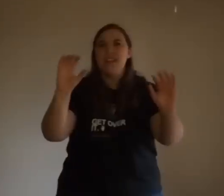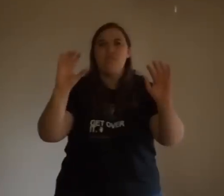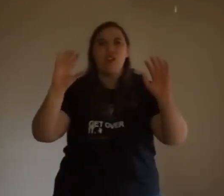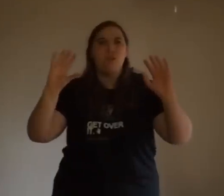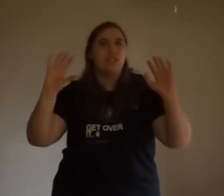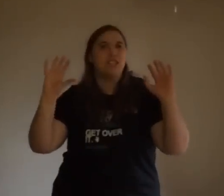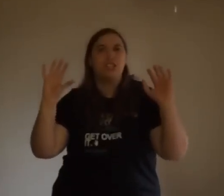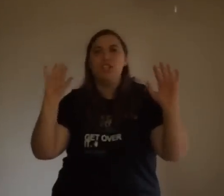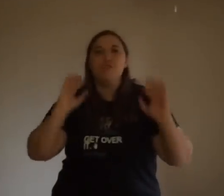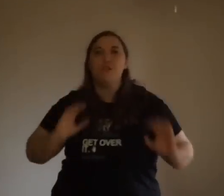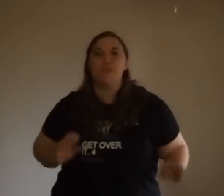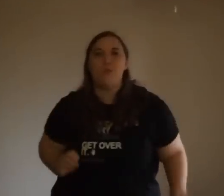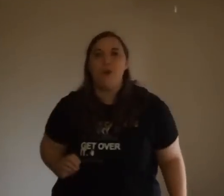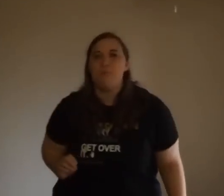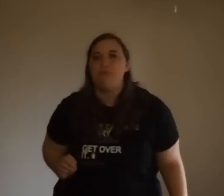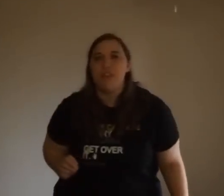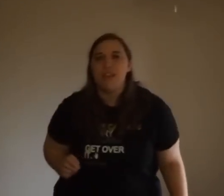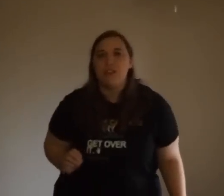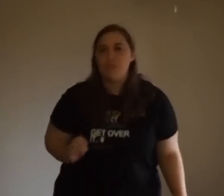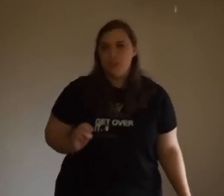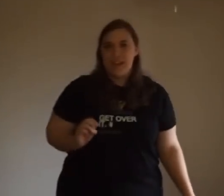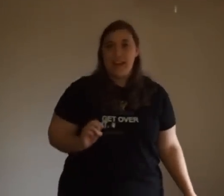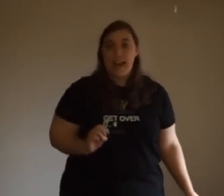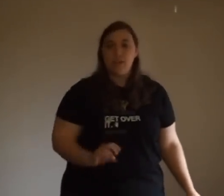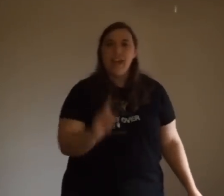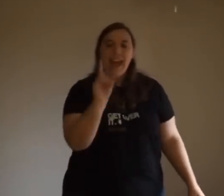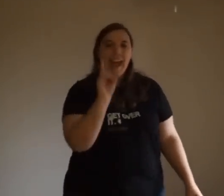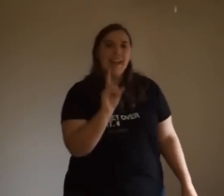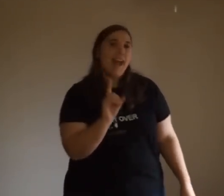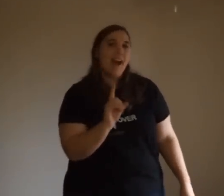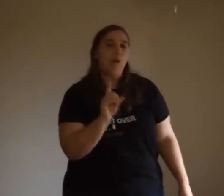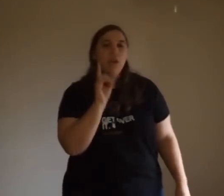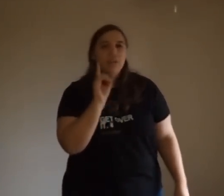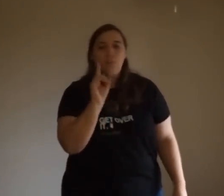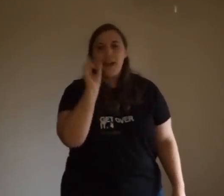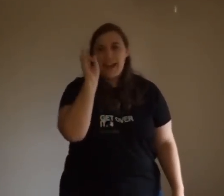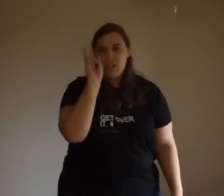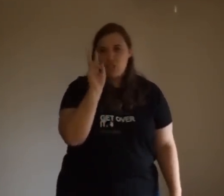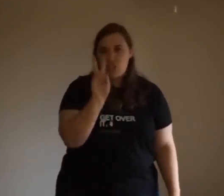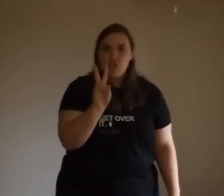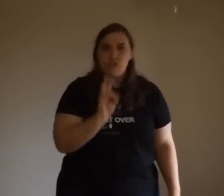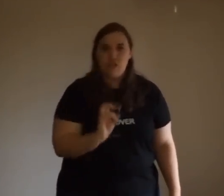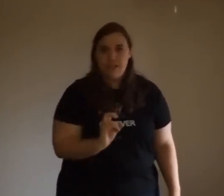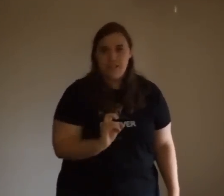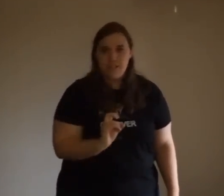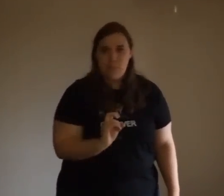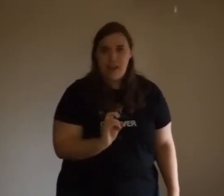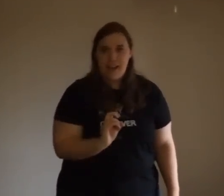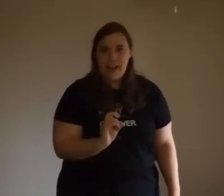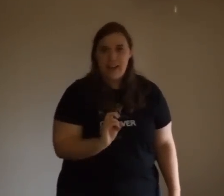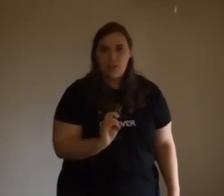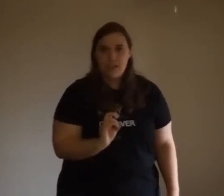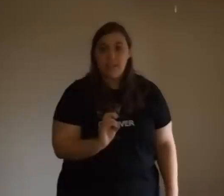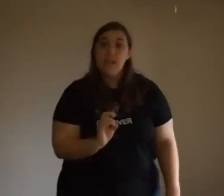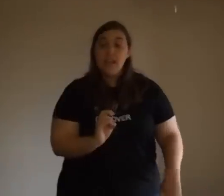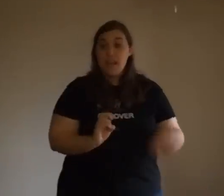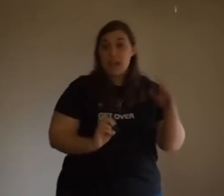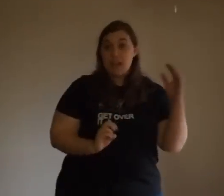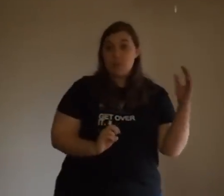even know what to do with a warm feeling if you let it out." And now, Spock has two choices about how to handle this. He can either